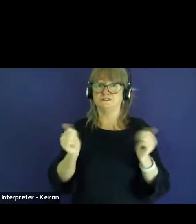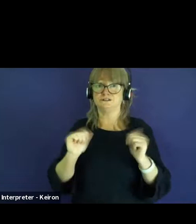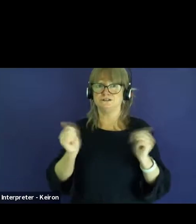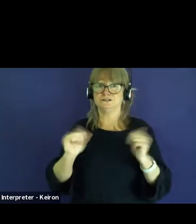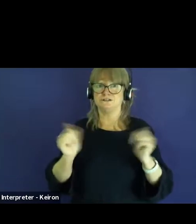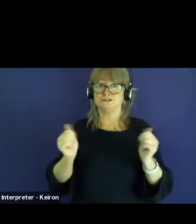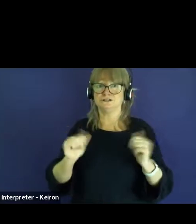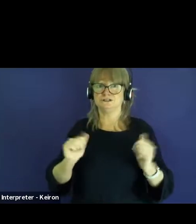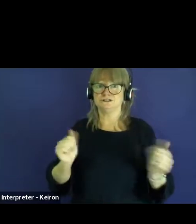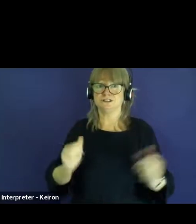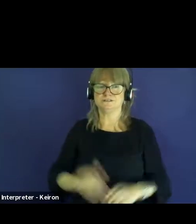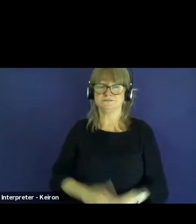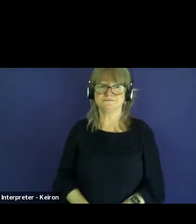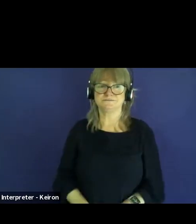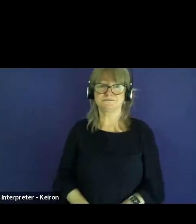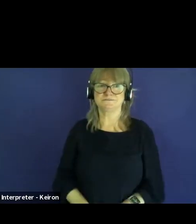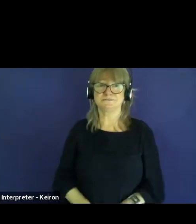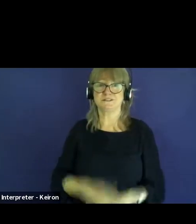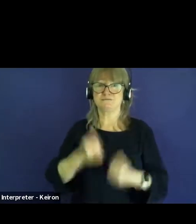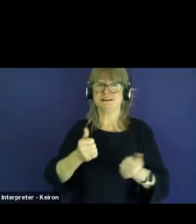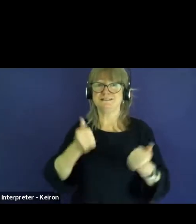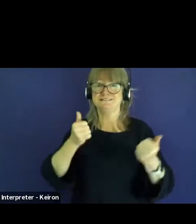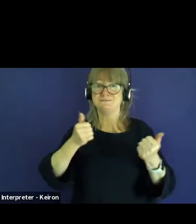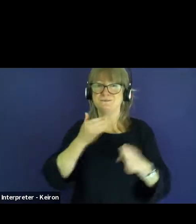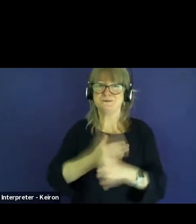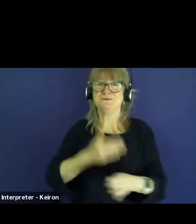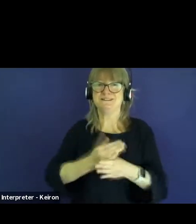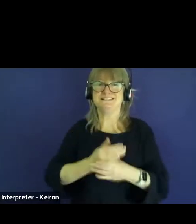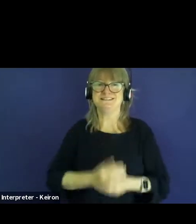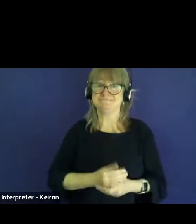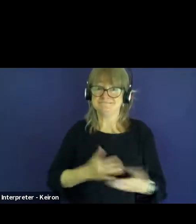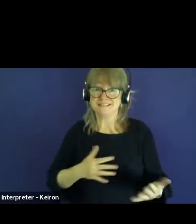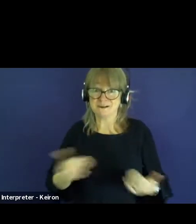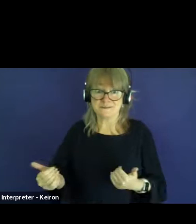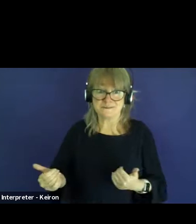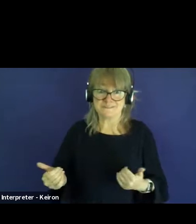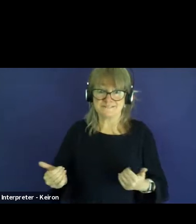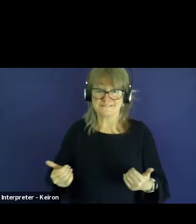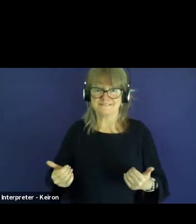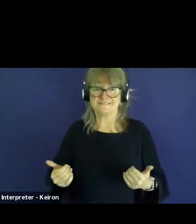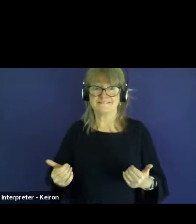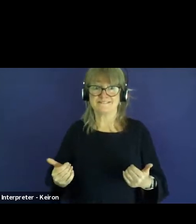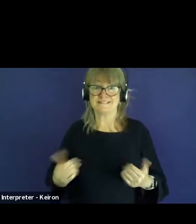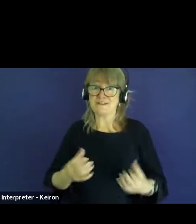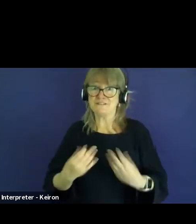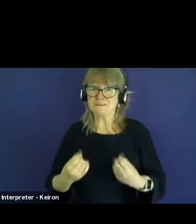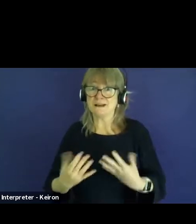And done. Good stuff. How's that? Any